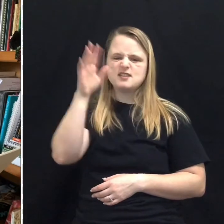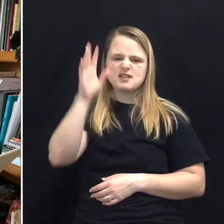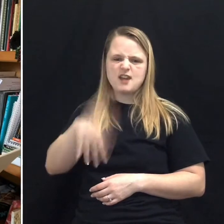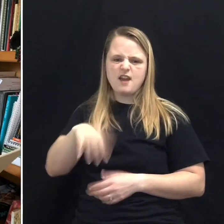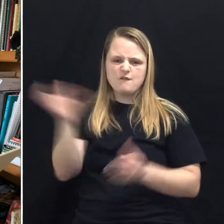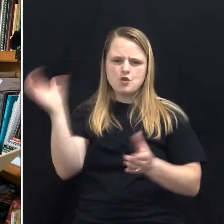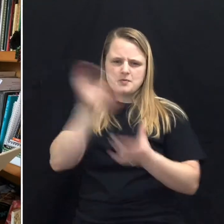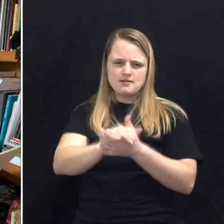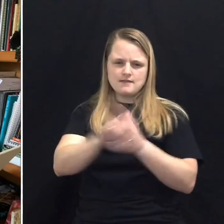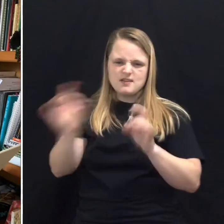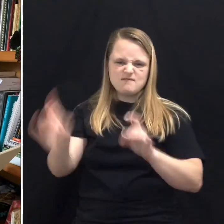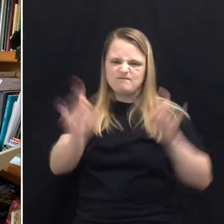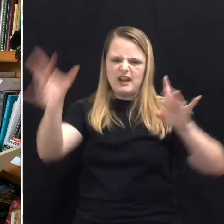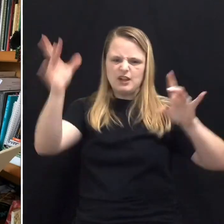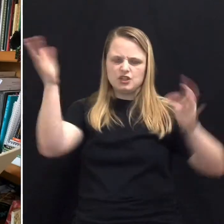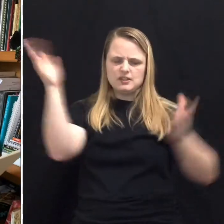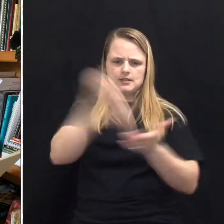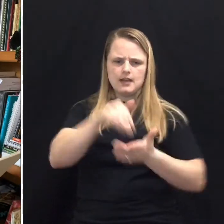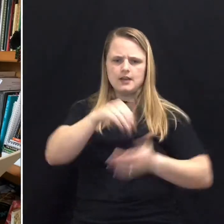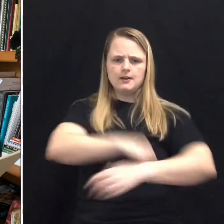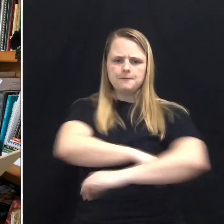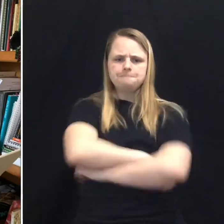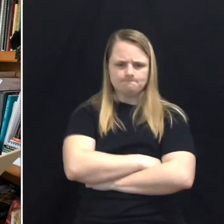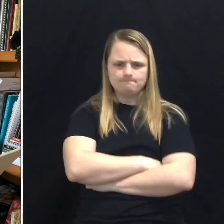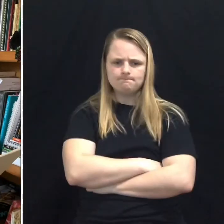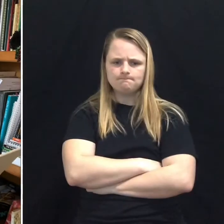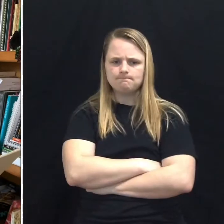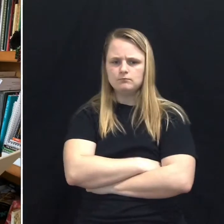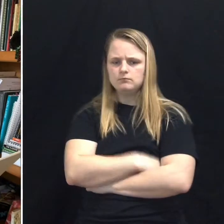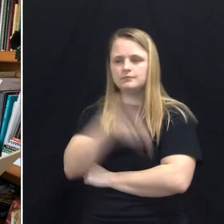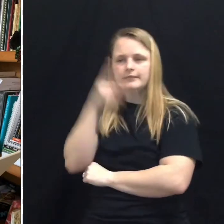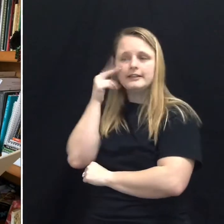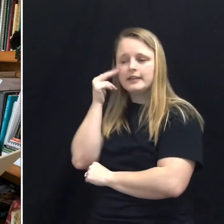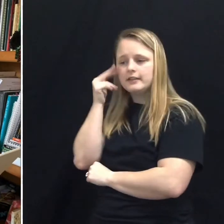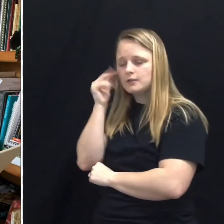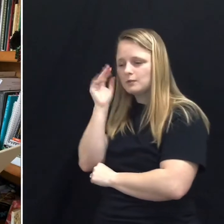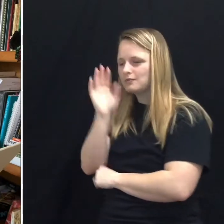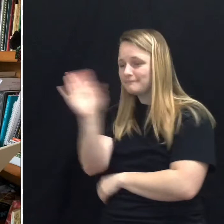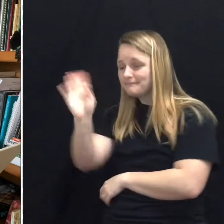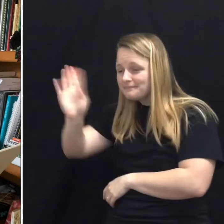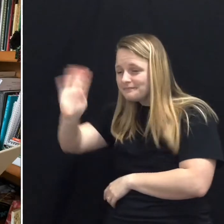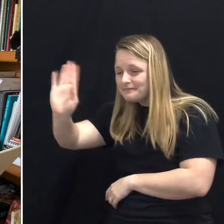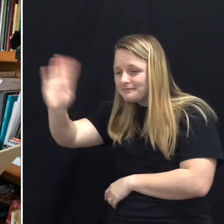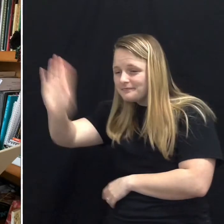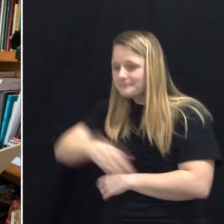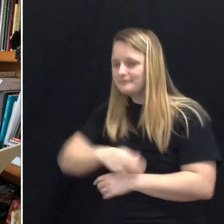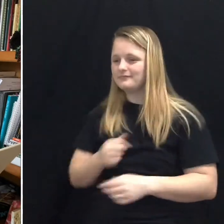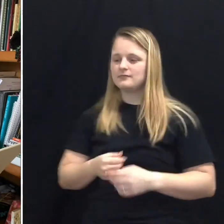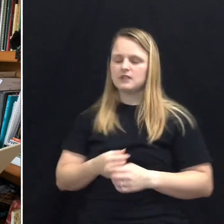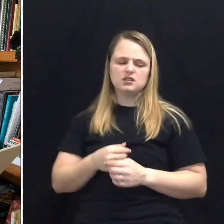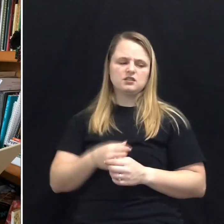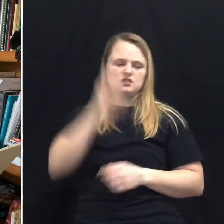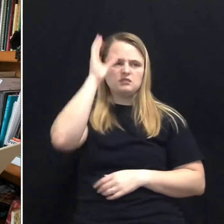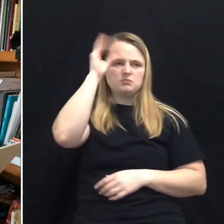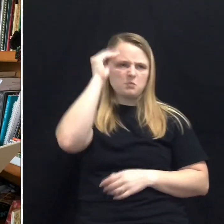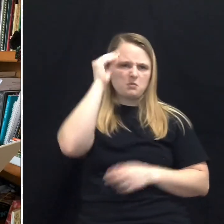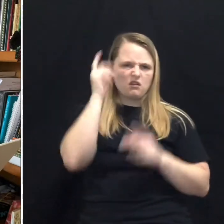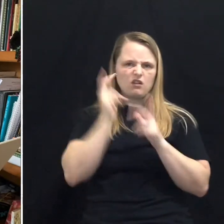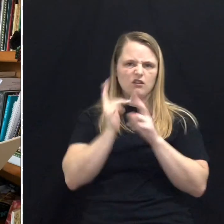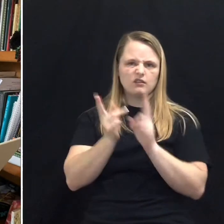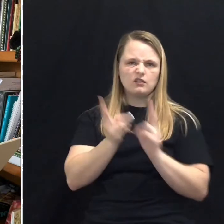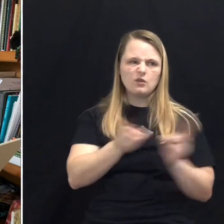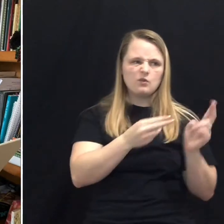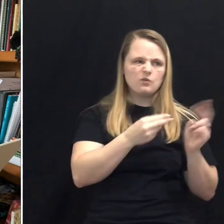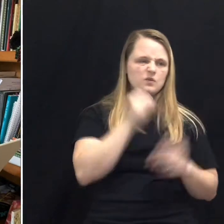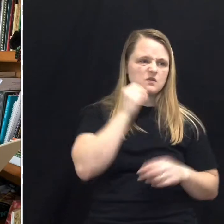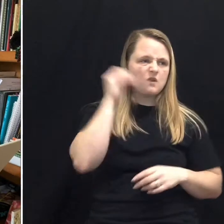in magic. Miss Hester watched from the porch as Alan waved goodbye and hurried down the road to go home.